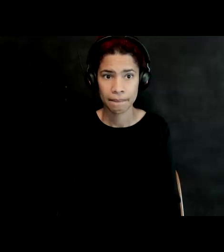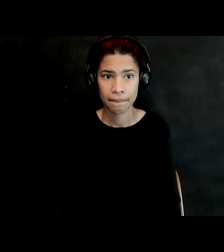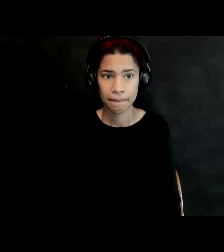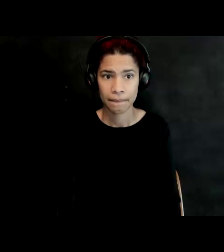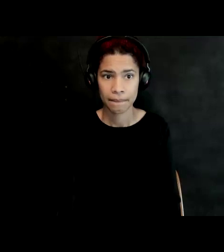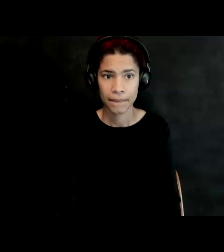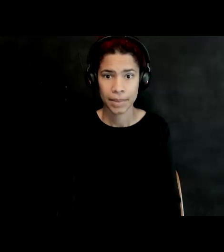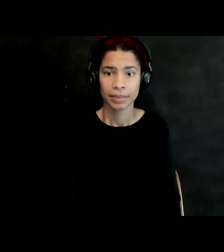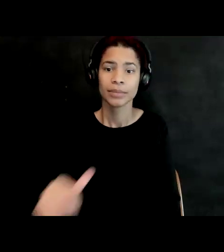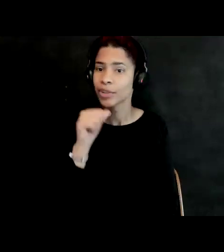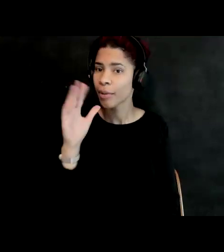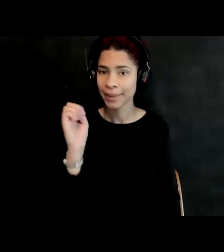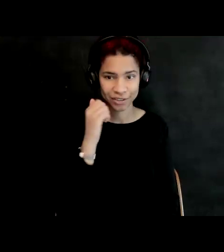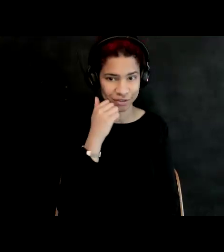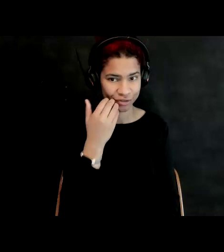Don't be shy.